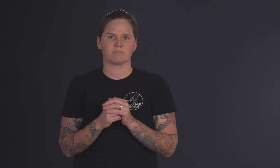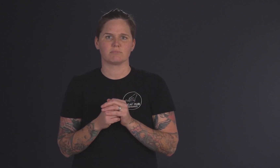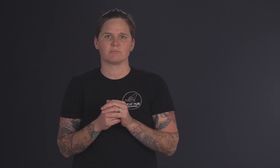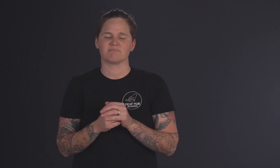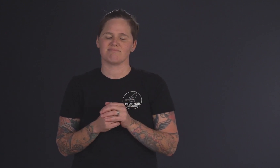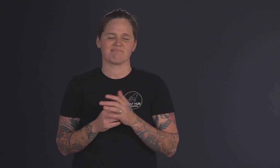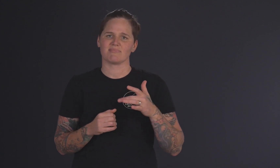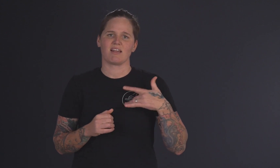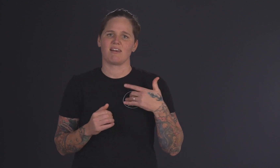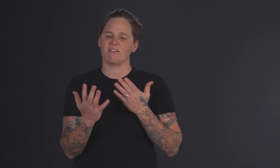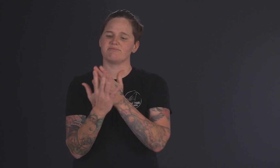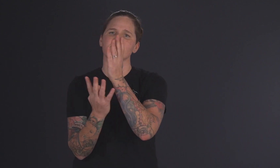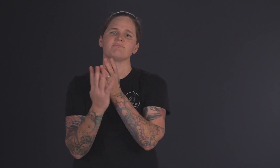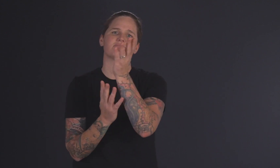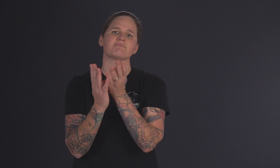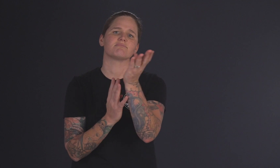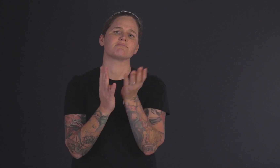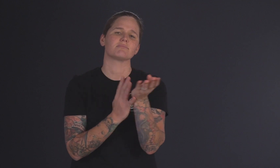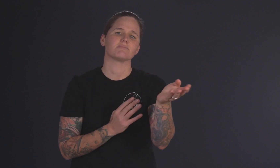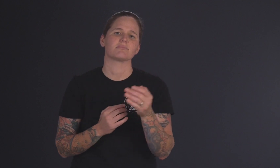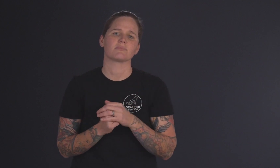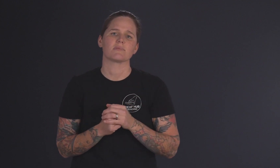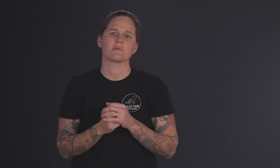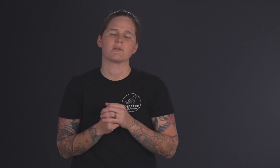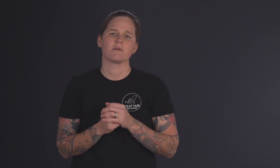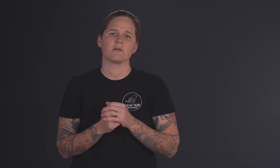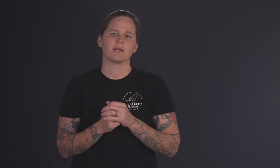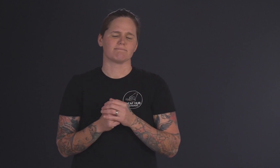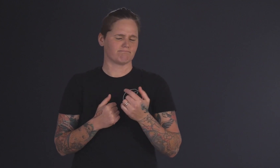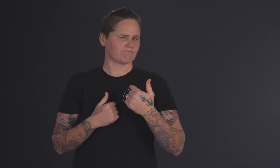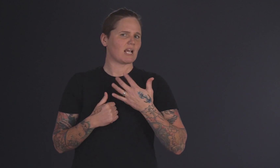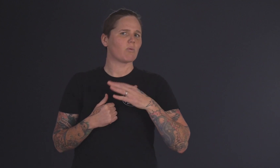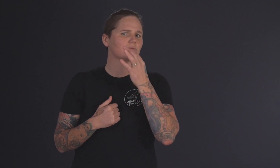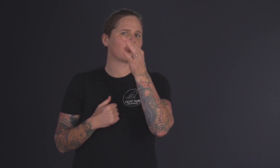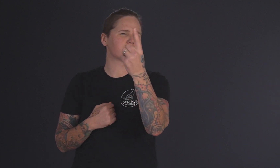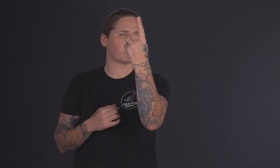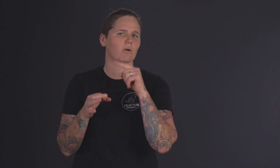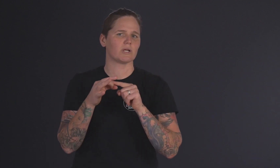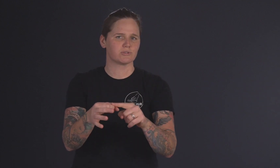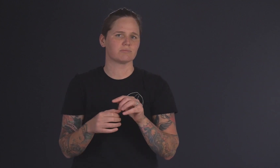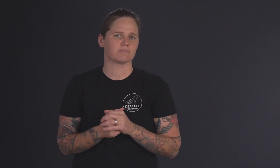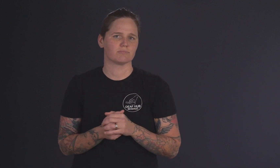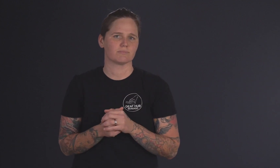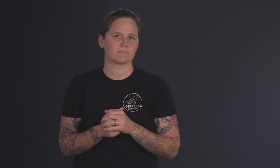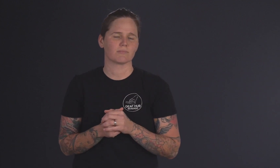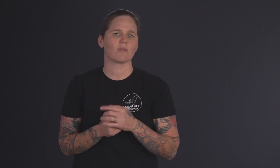relationships, and many other avenues of life. So, I want to ask you a question. Who